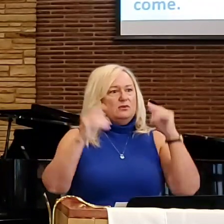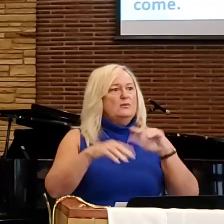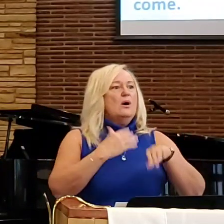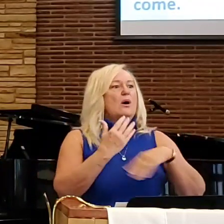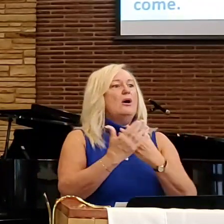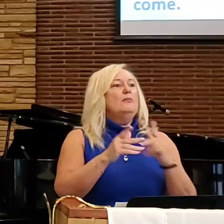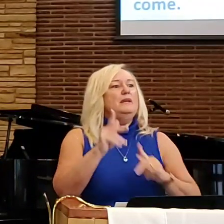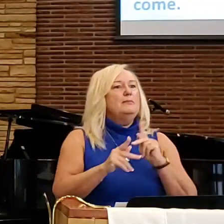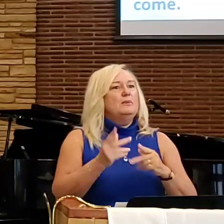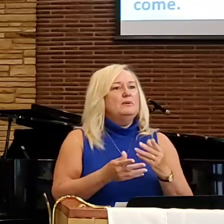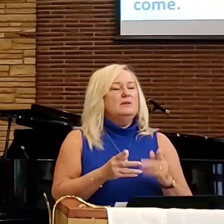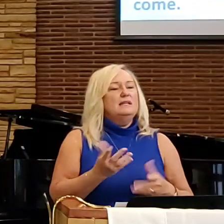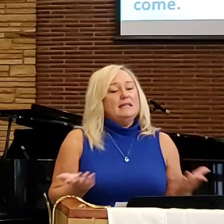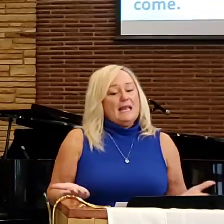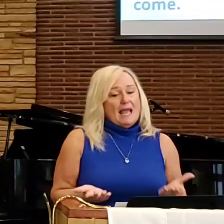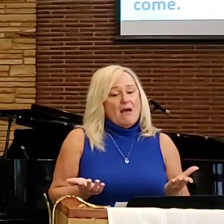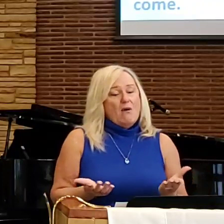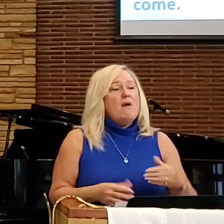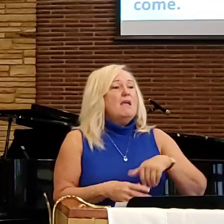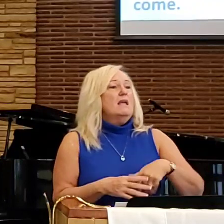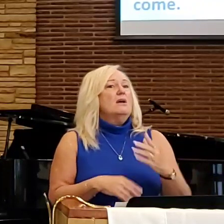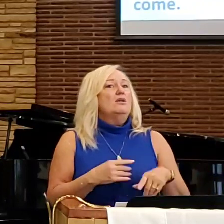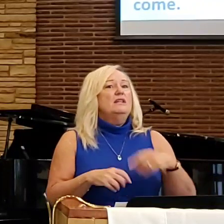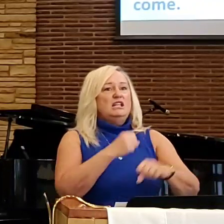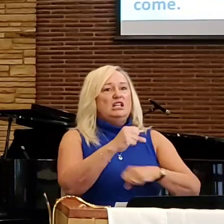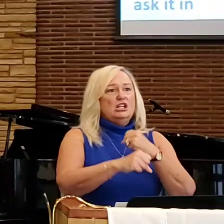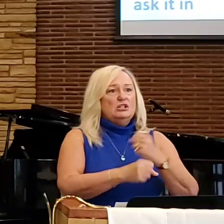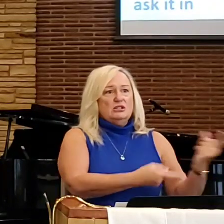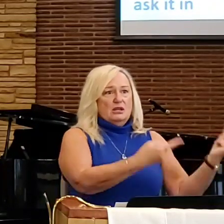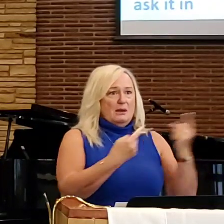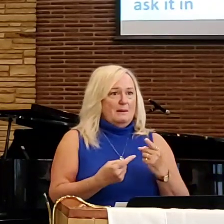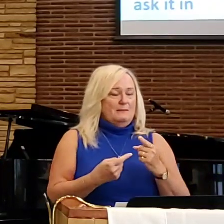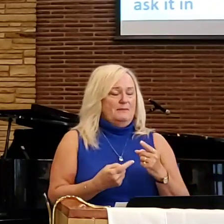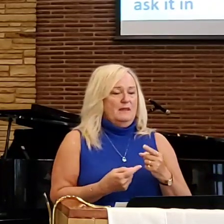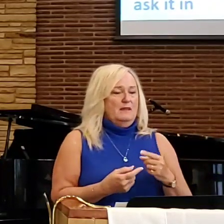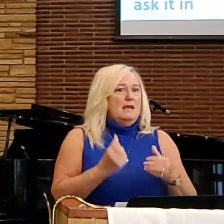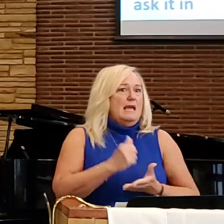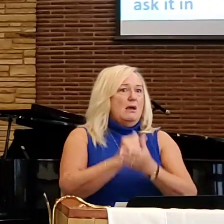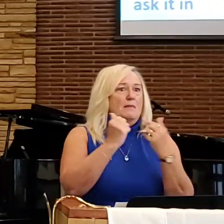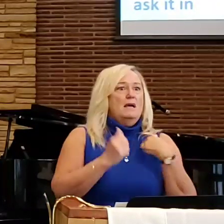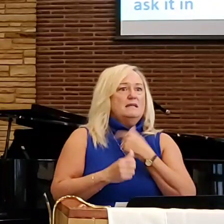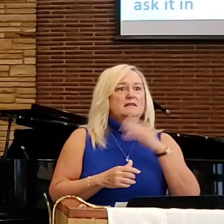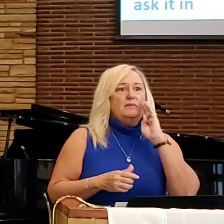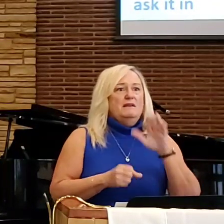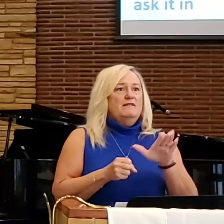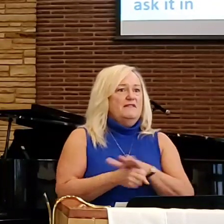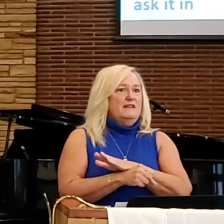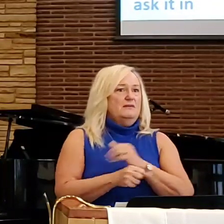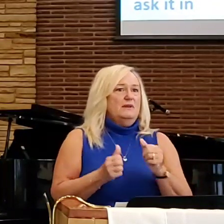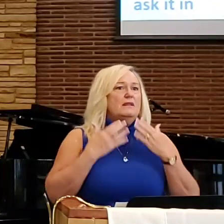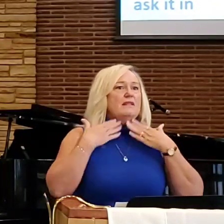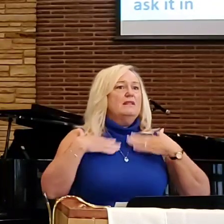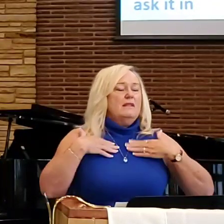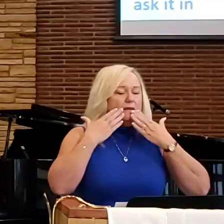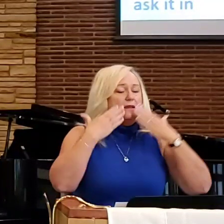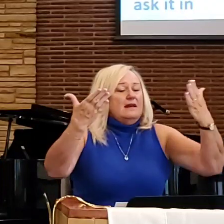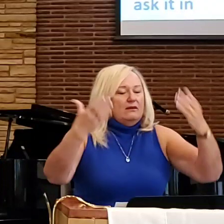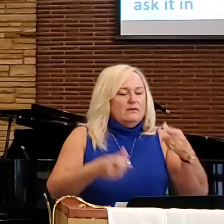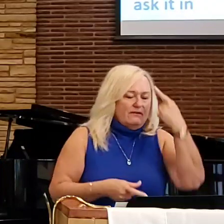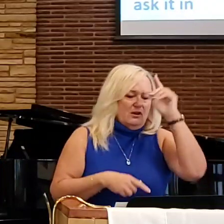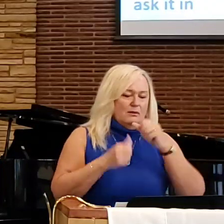all people now and in all the years to come. Help us to be filled with gratitude for